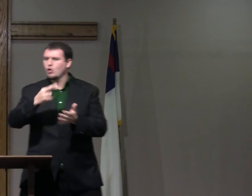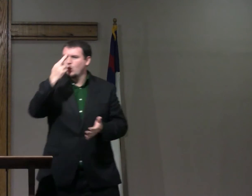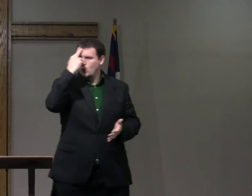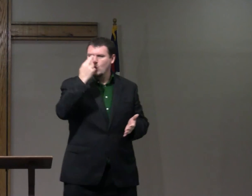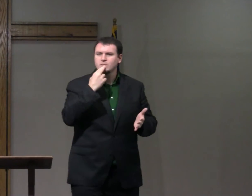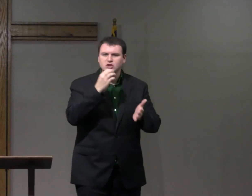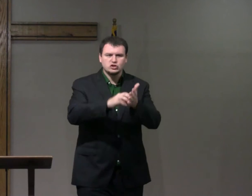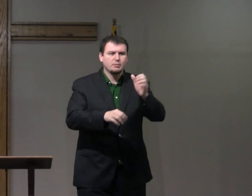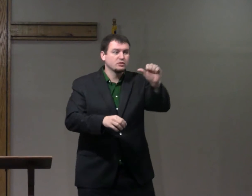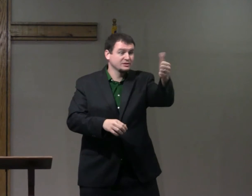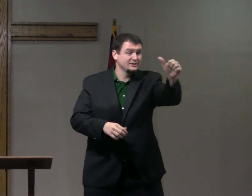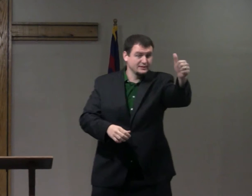Let's look at Romans 10.